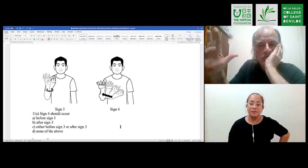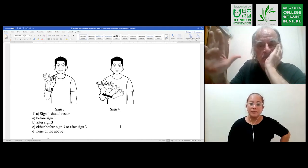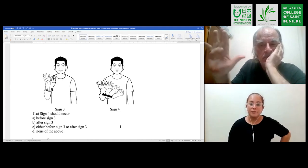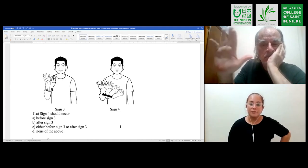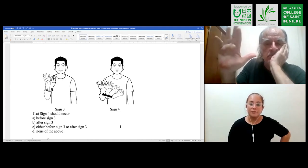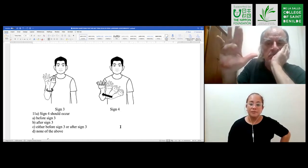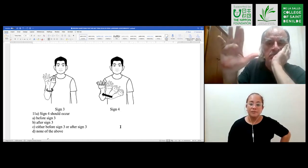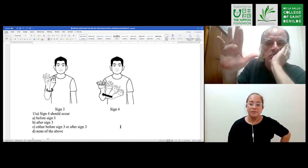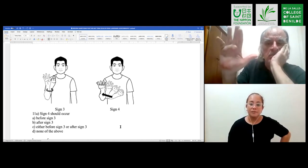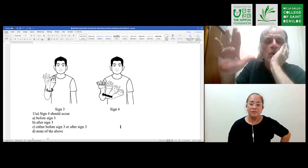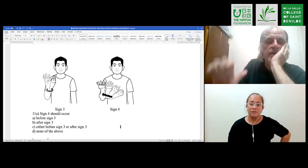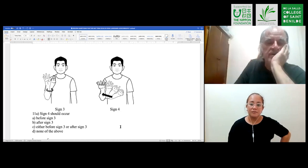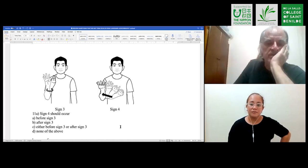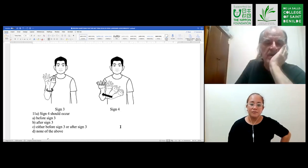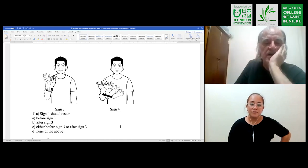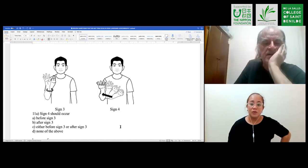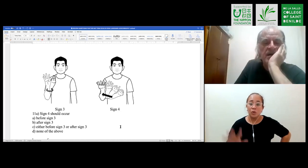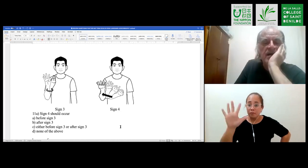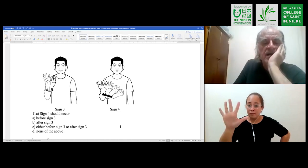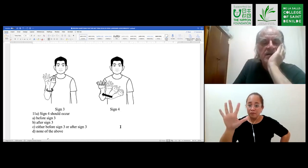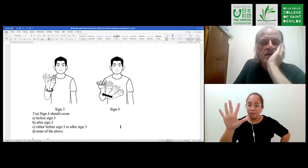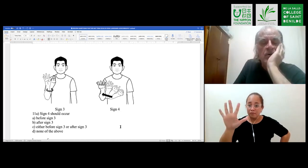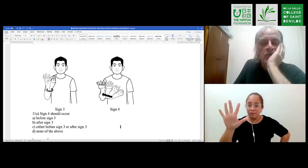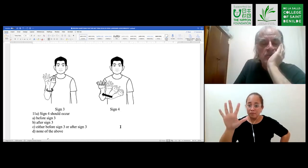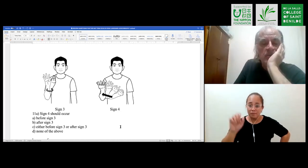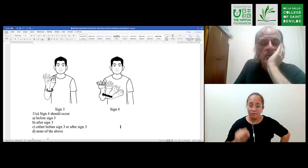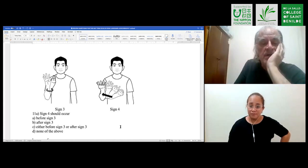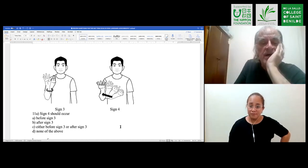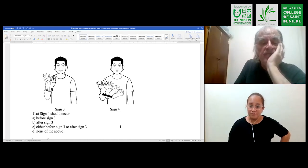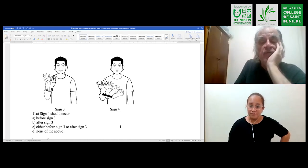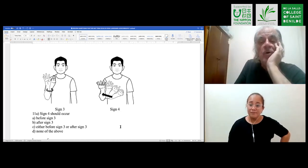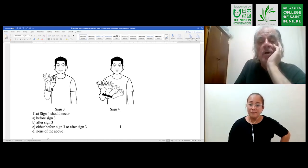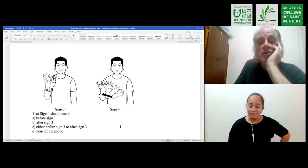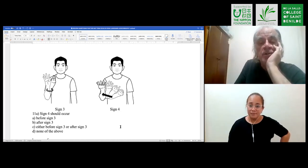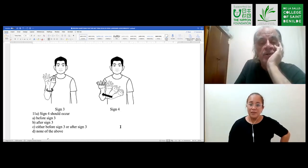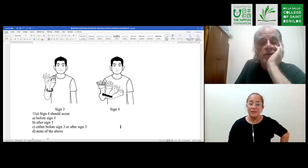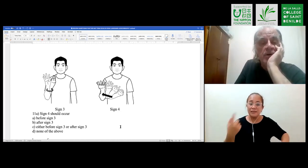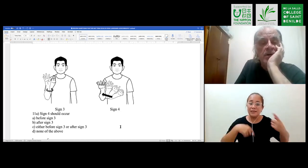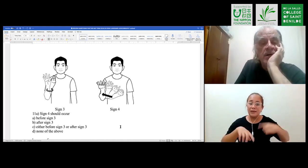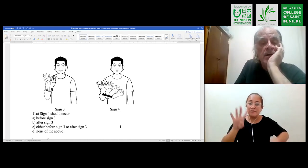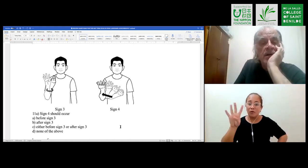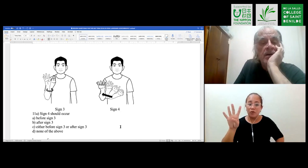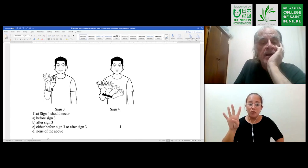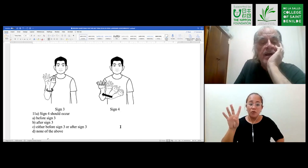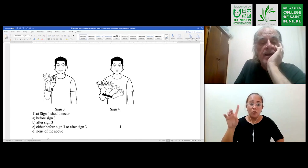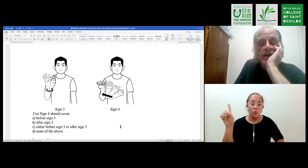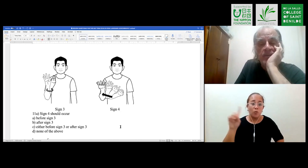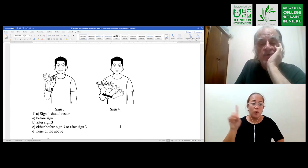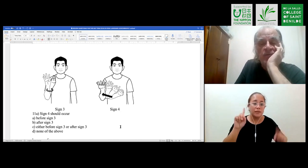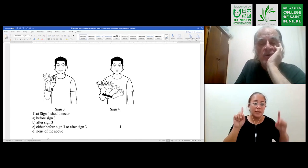Open hand. Open, yes. So sign 4 should occur A before